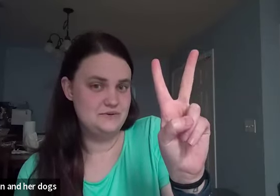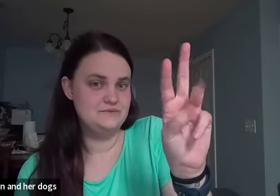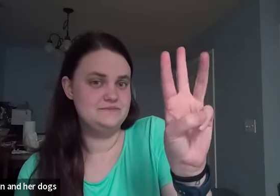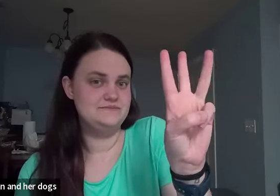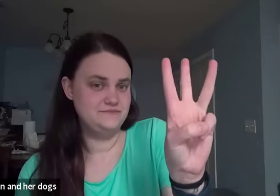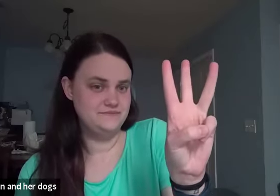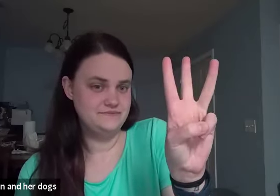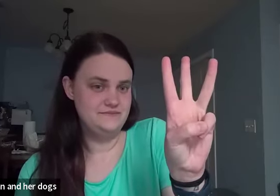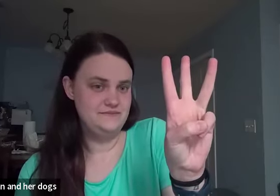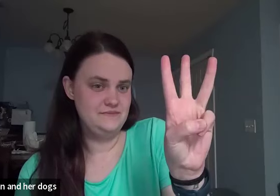W,